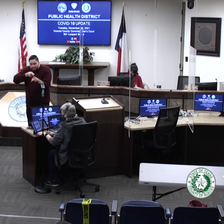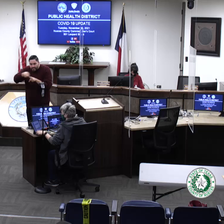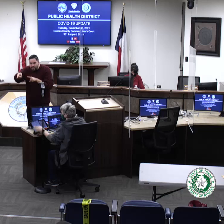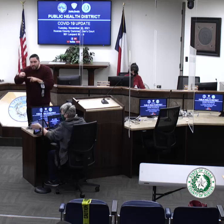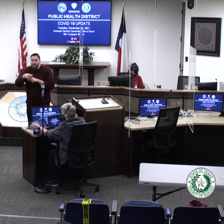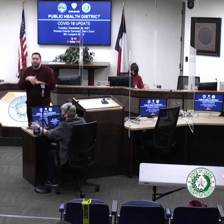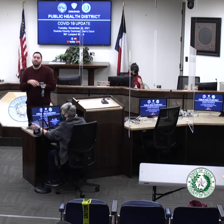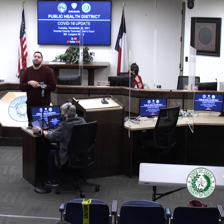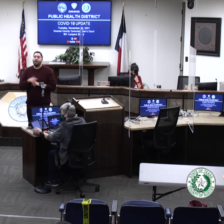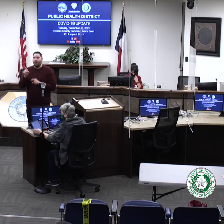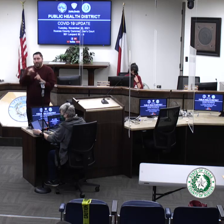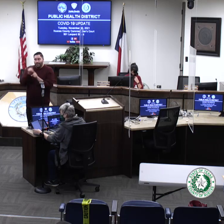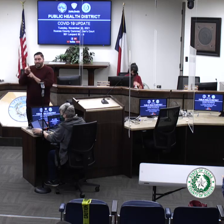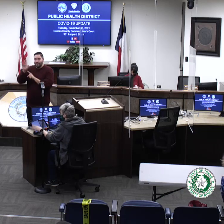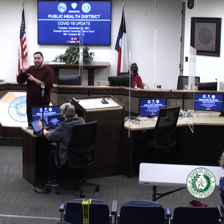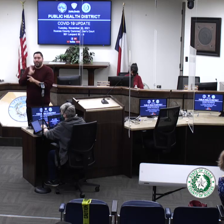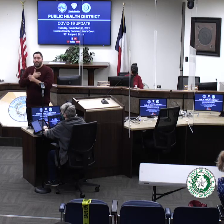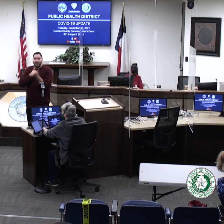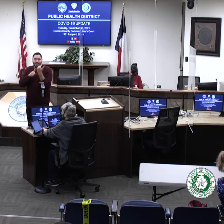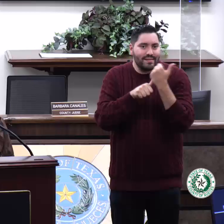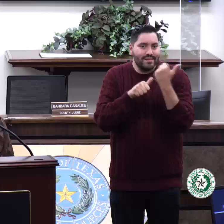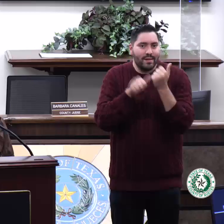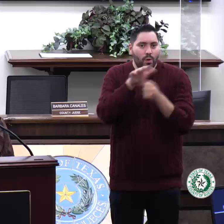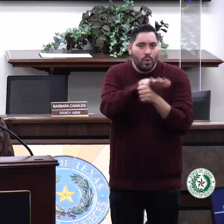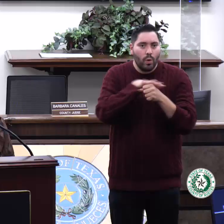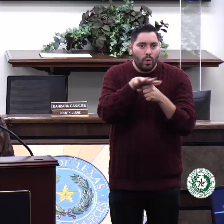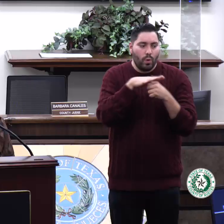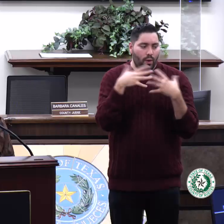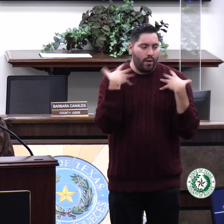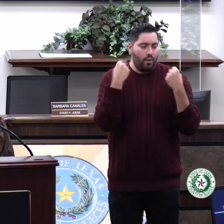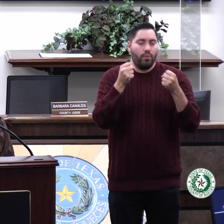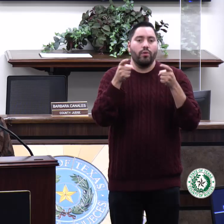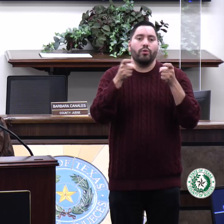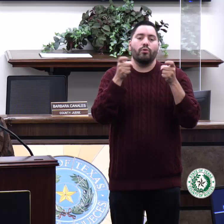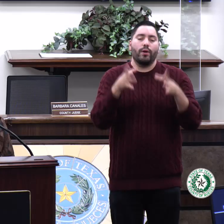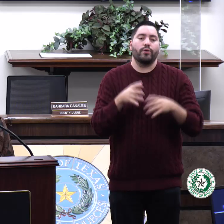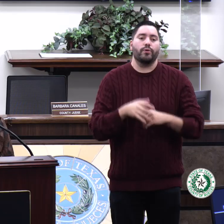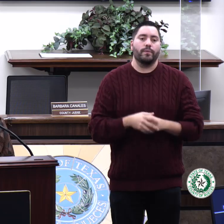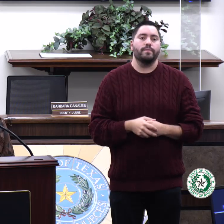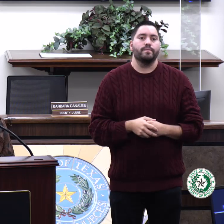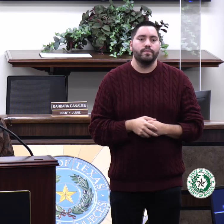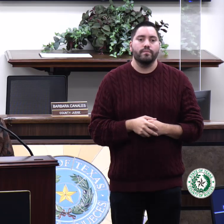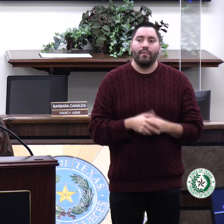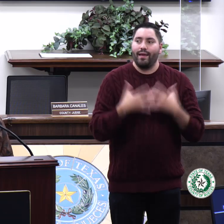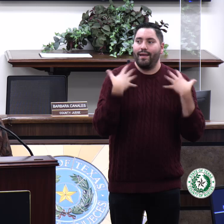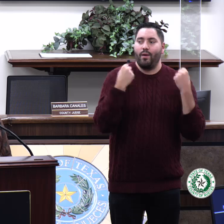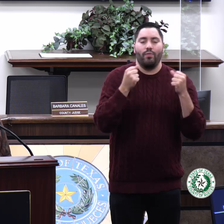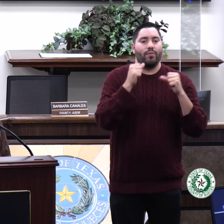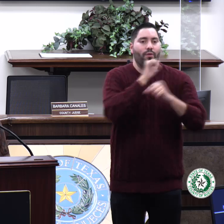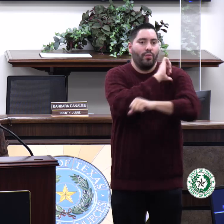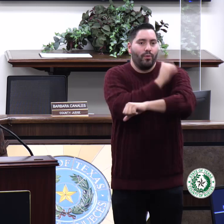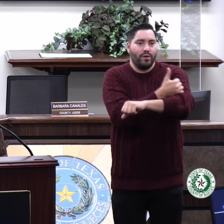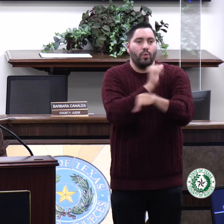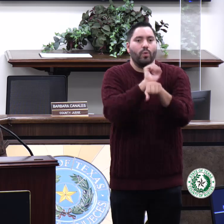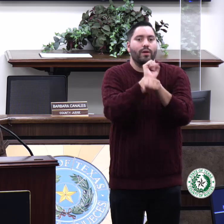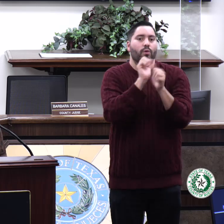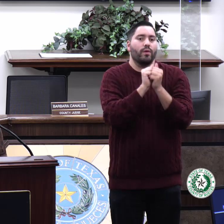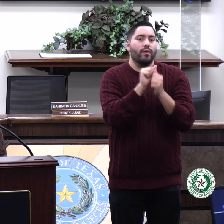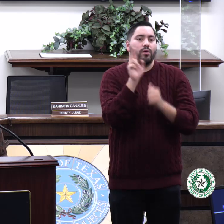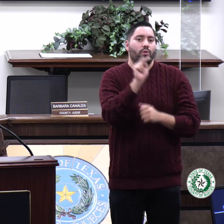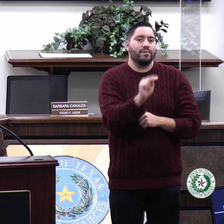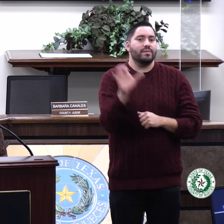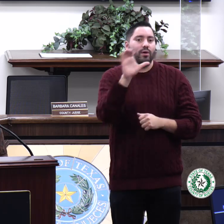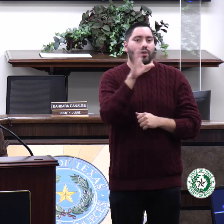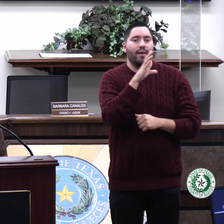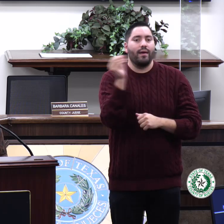our assistant local health directors and health authorities. Working with Nueces County and the